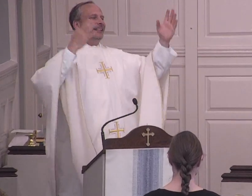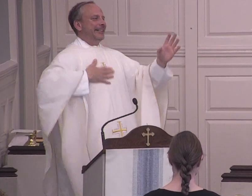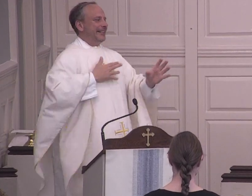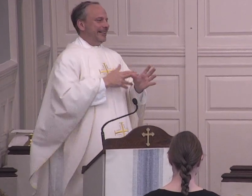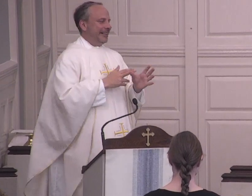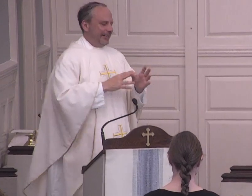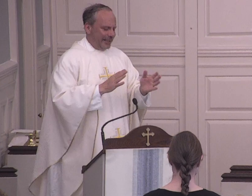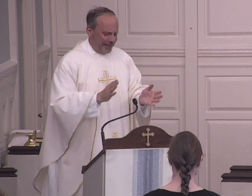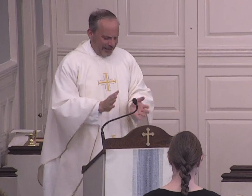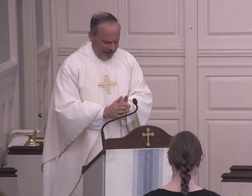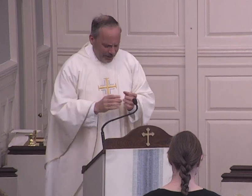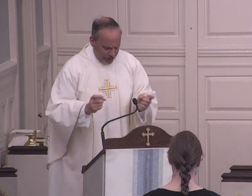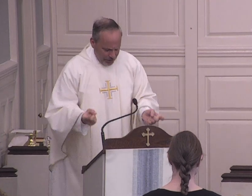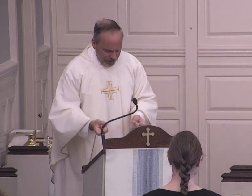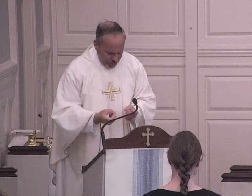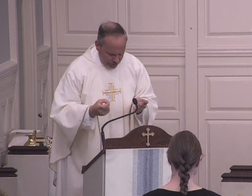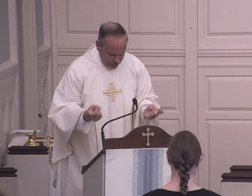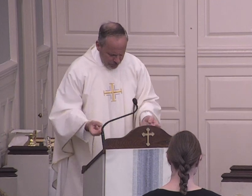alleluia.